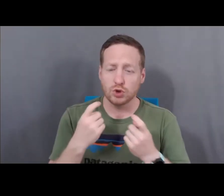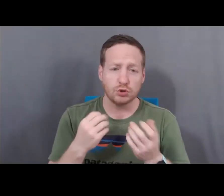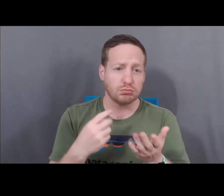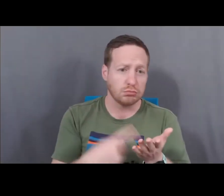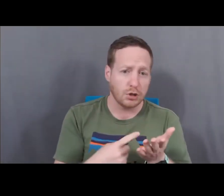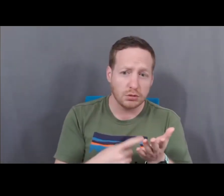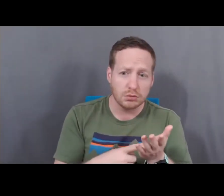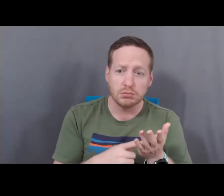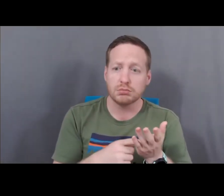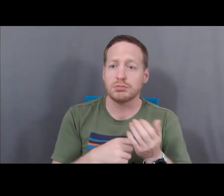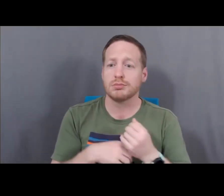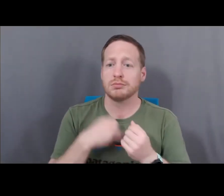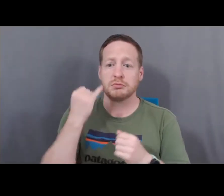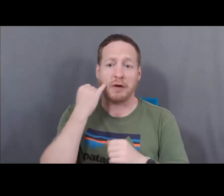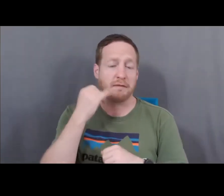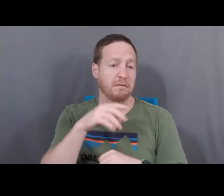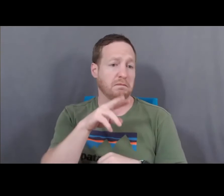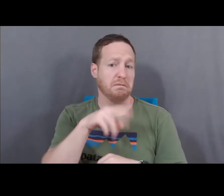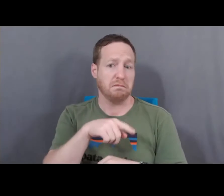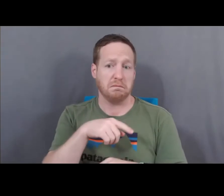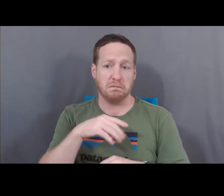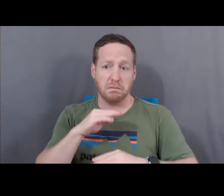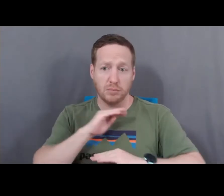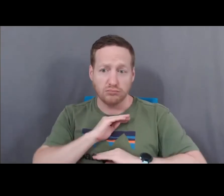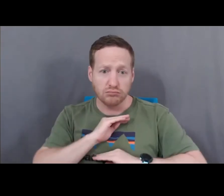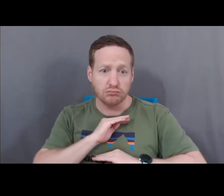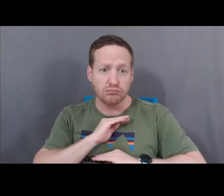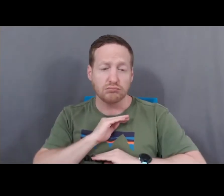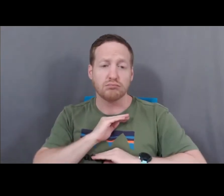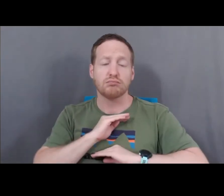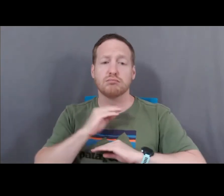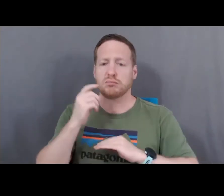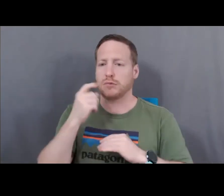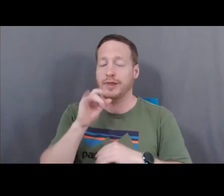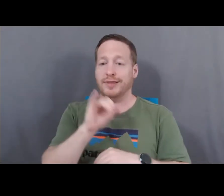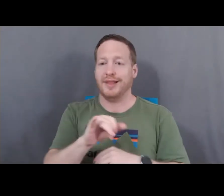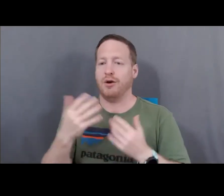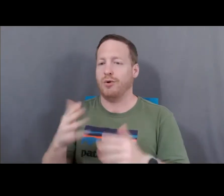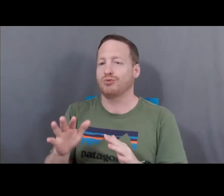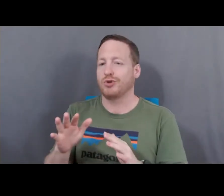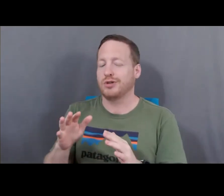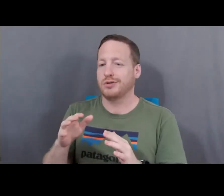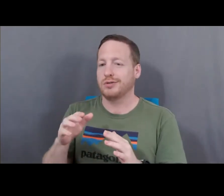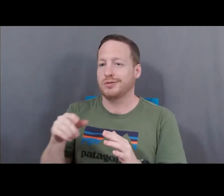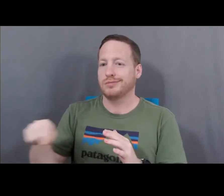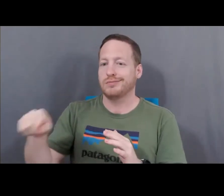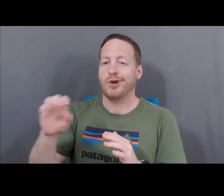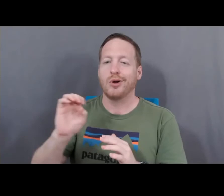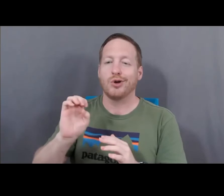So are there any questions or points about that? And now that you've read those four, do you feel that those, I mean,